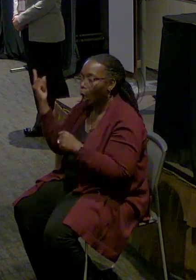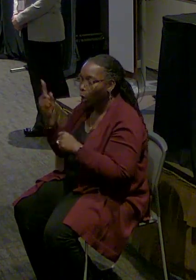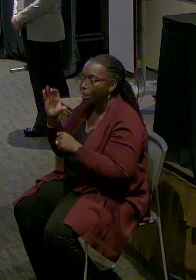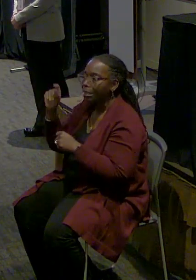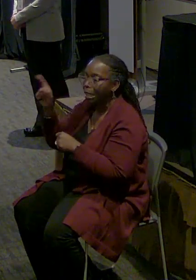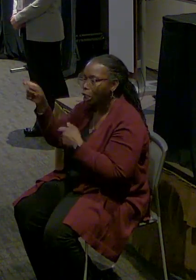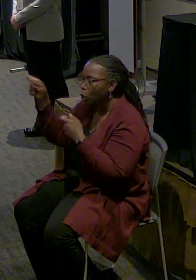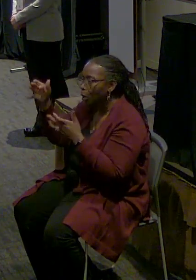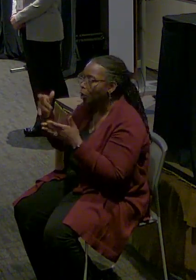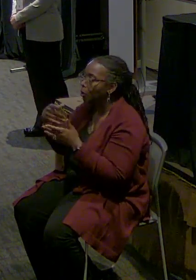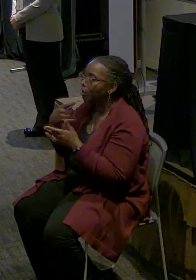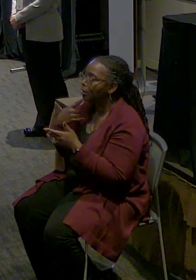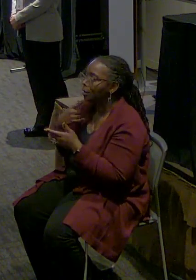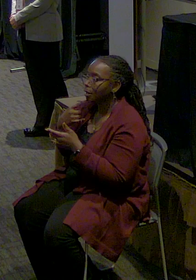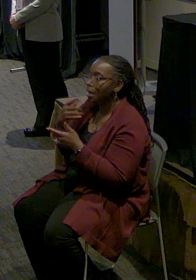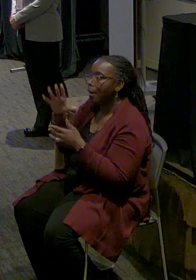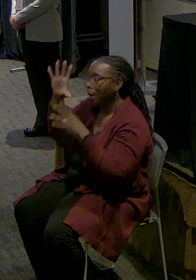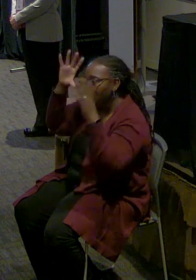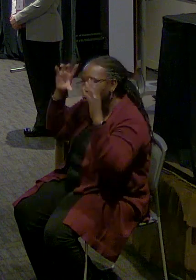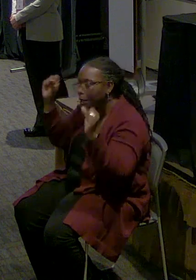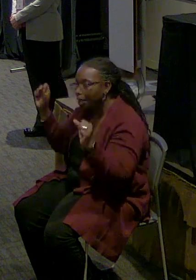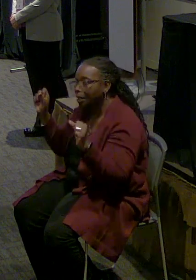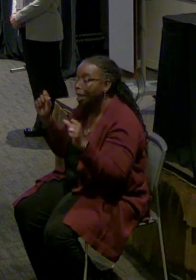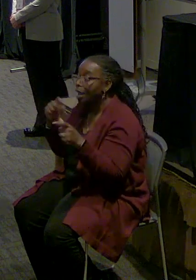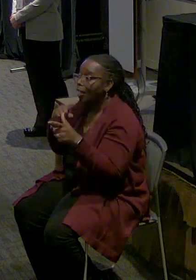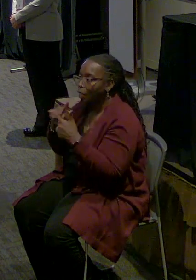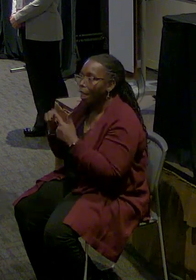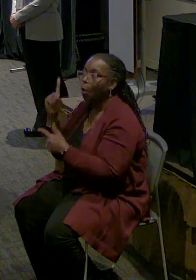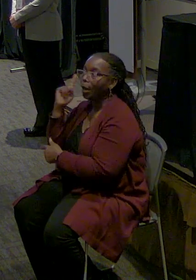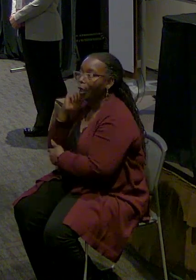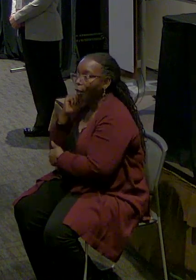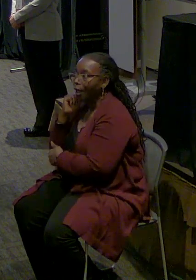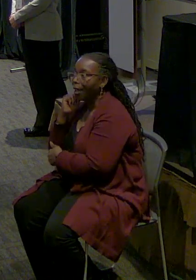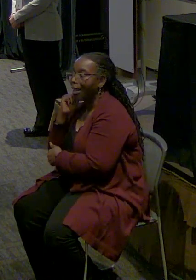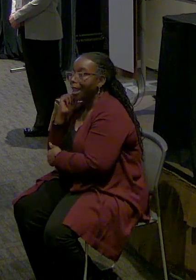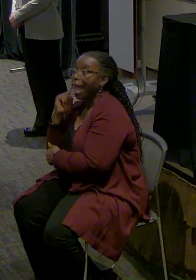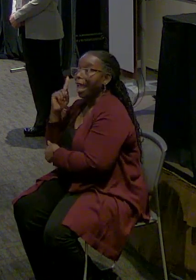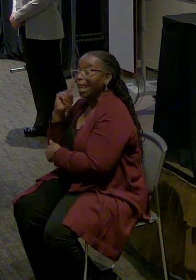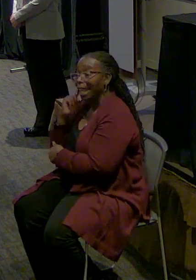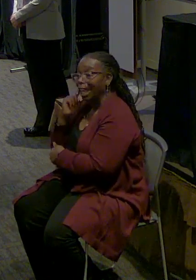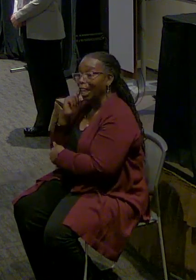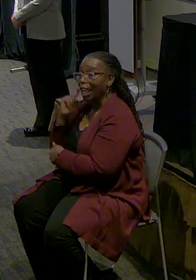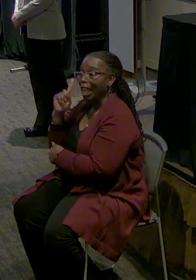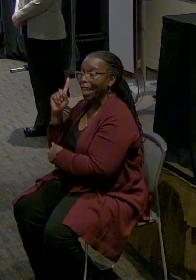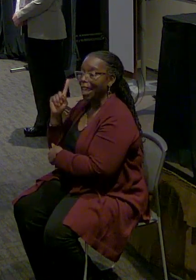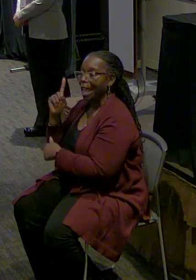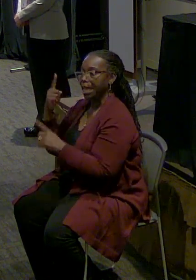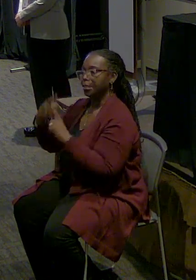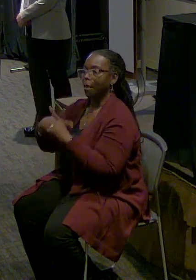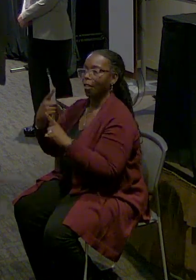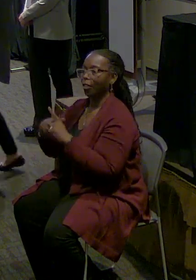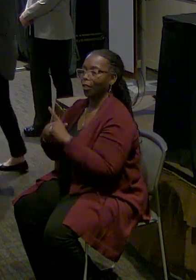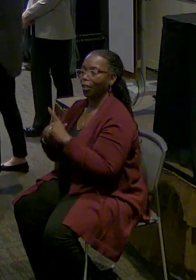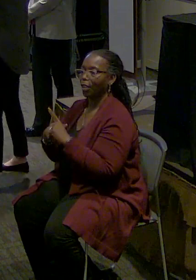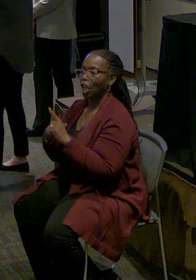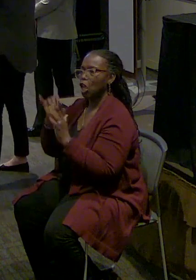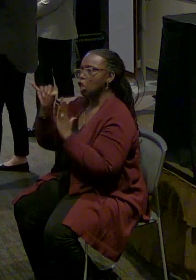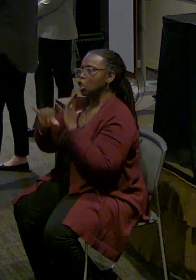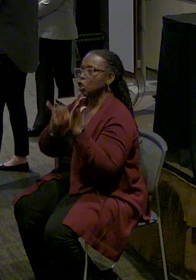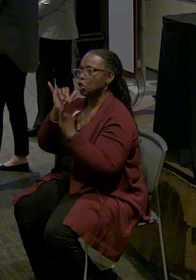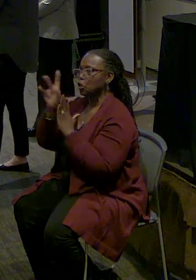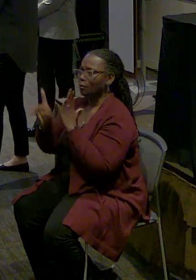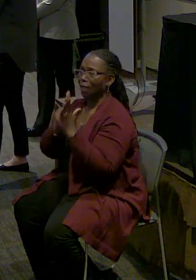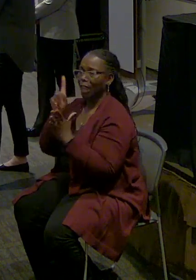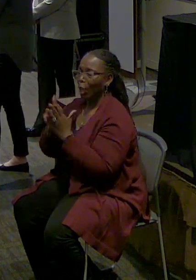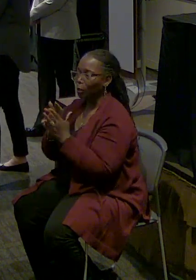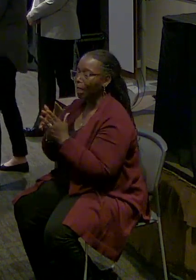CTE director, fed data to my superintendent. And then I would hear that. I would hear it in his monthly YouTube videos he